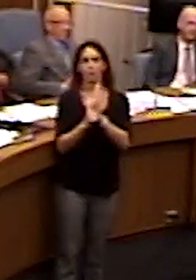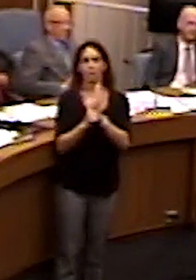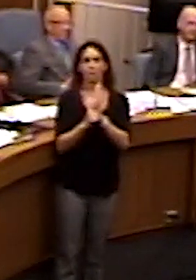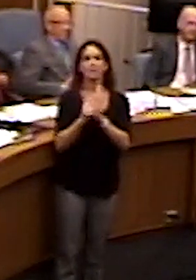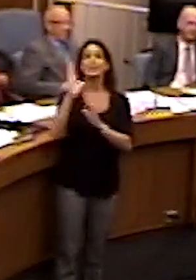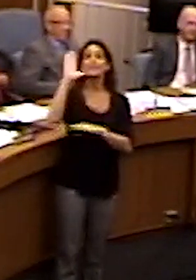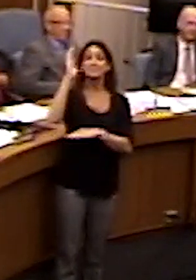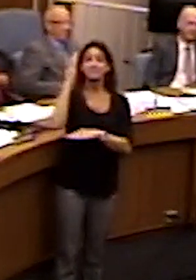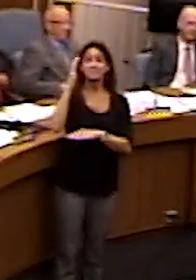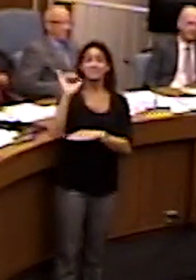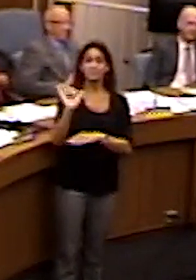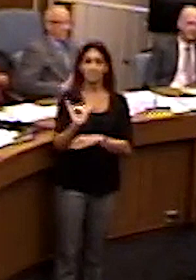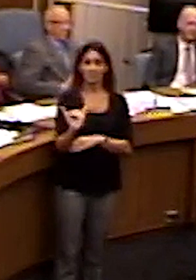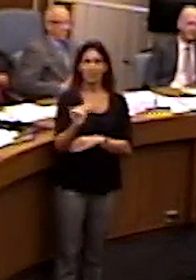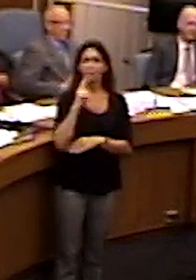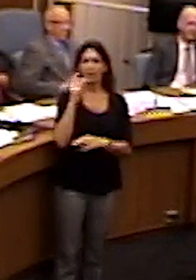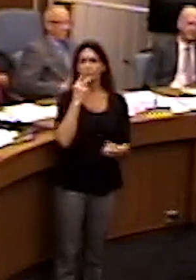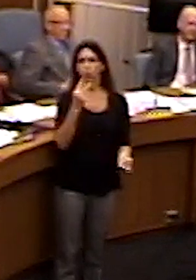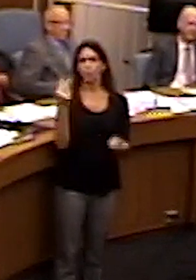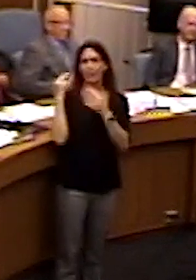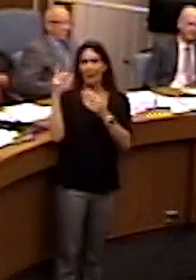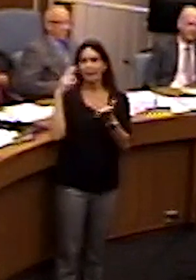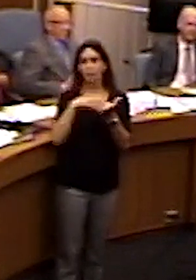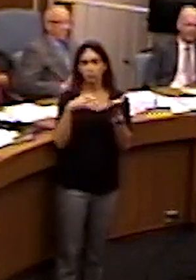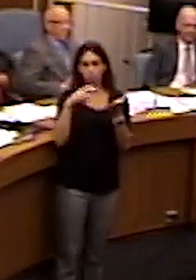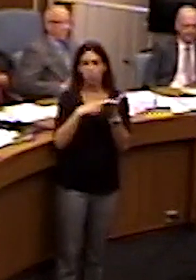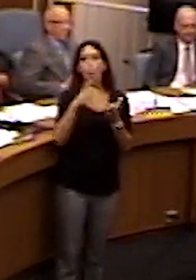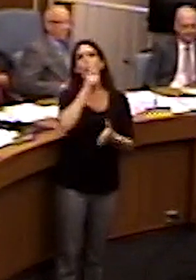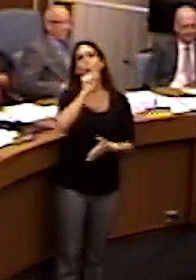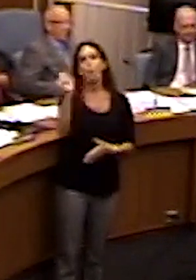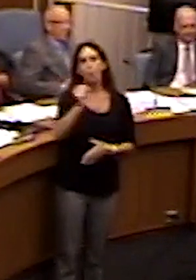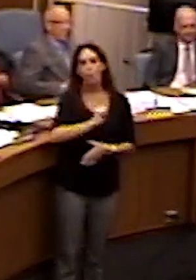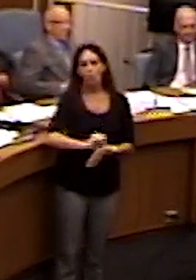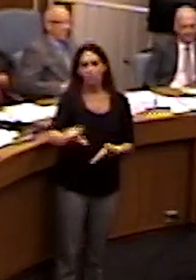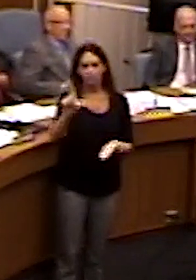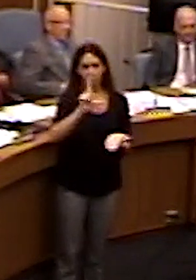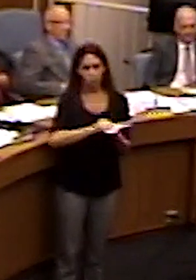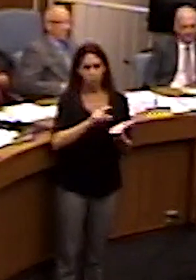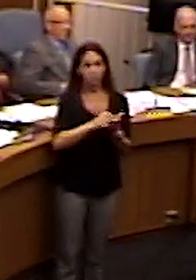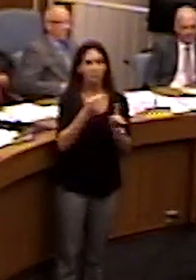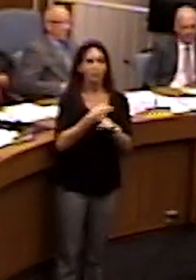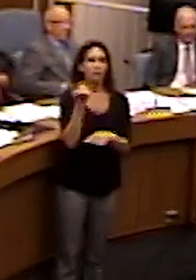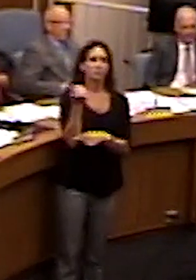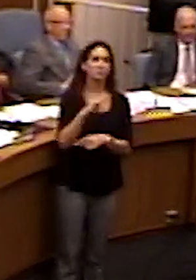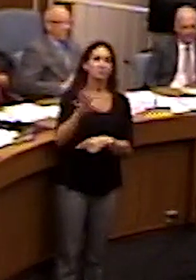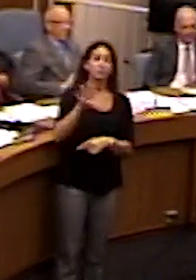Seemed like, I mean, I would have to go back and research old newspapers from